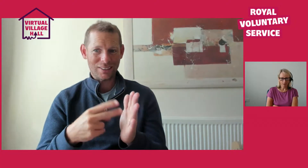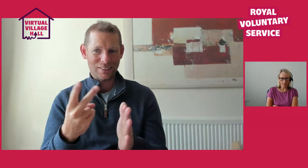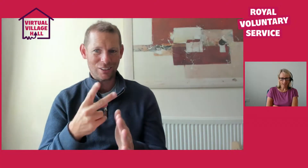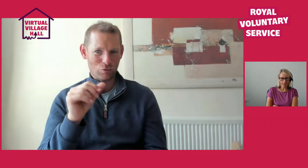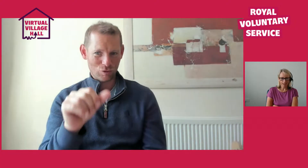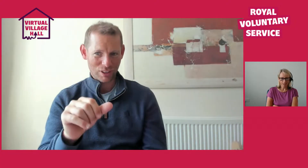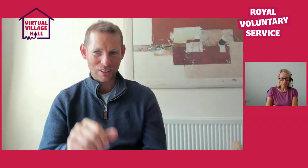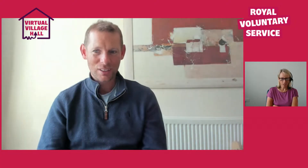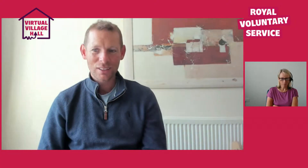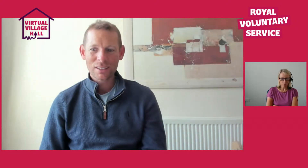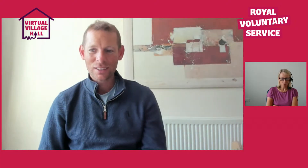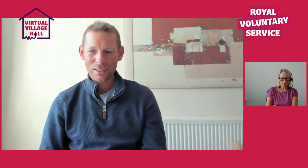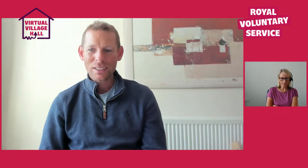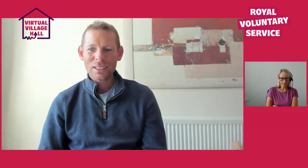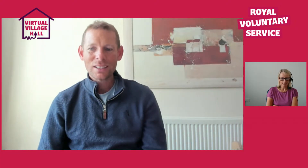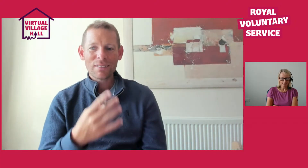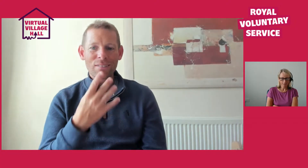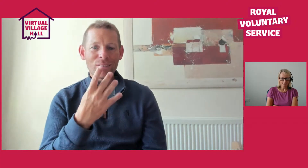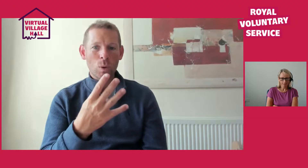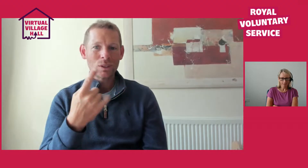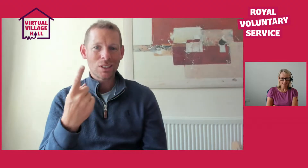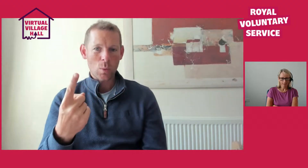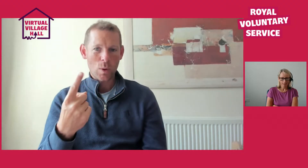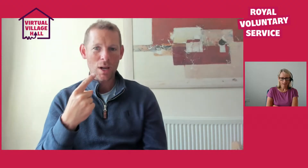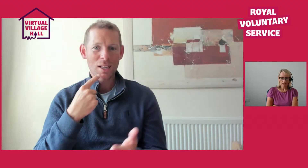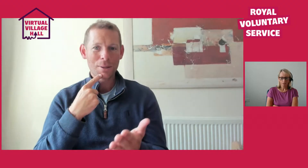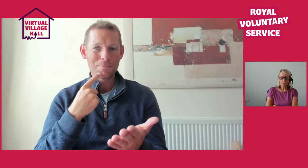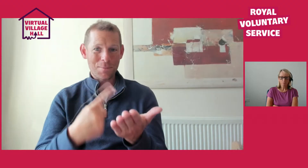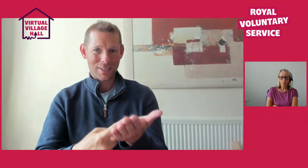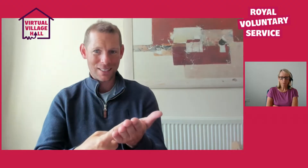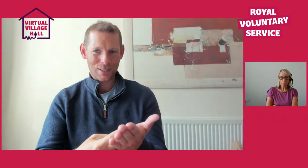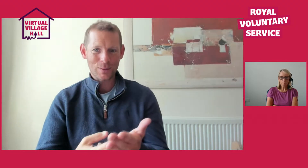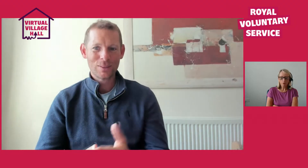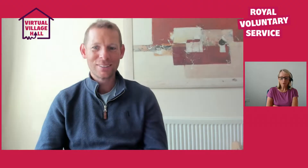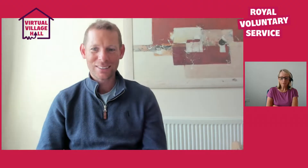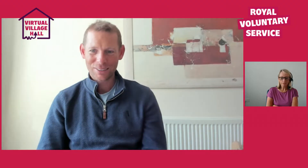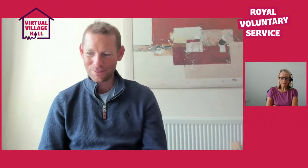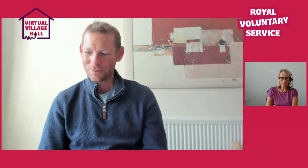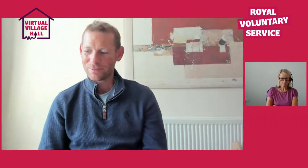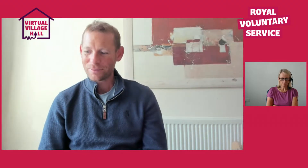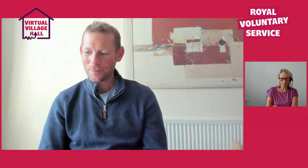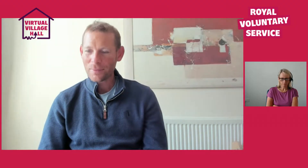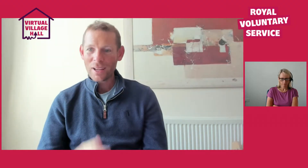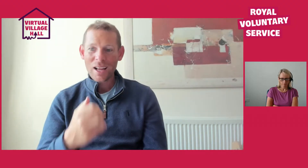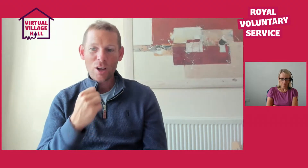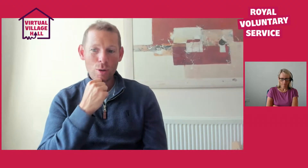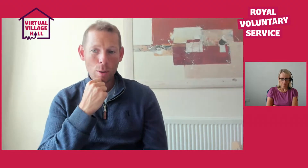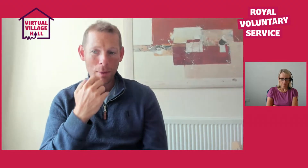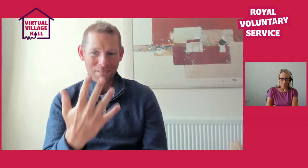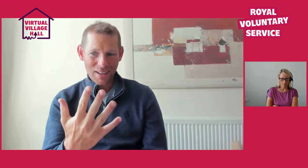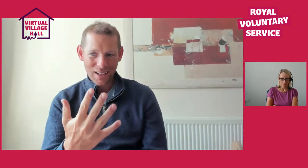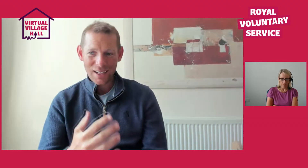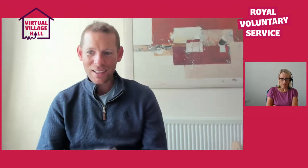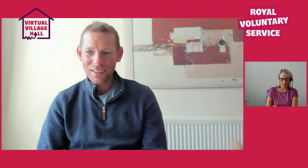Joan, you're right again, and Jane both right. That was £41.